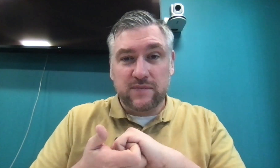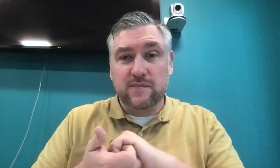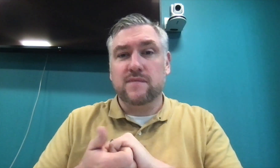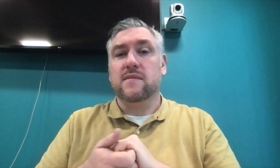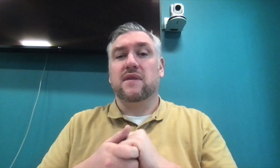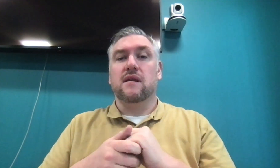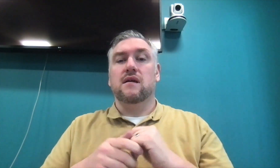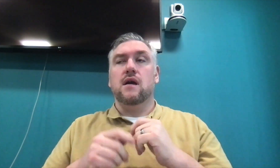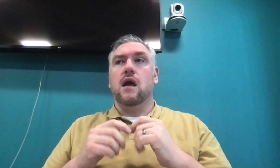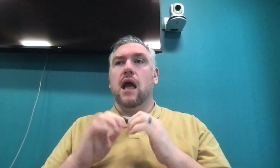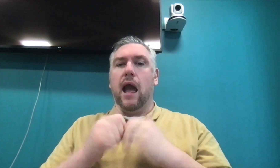for collaboration,